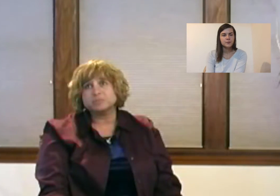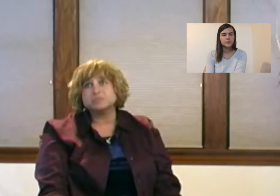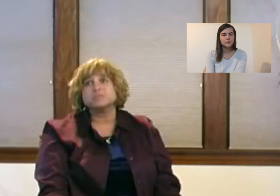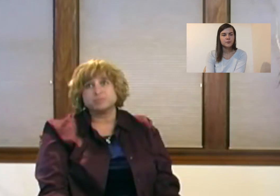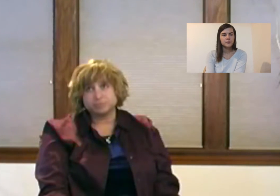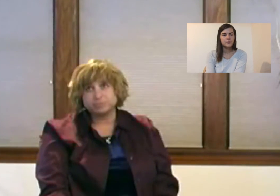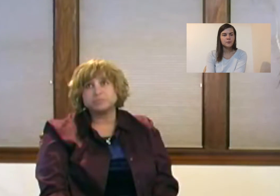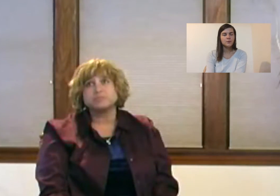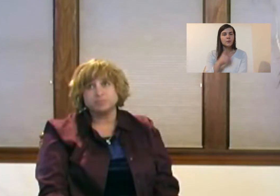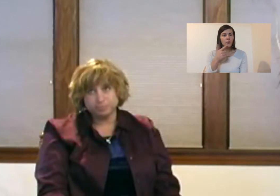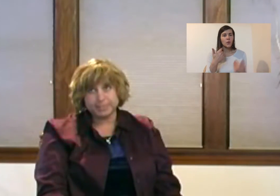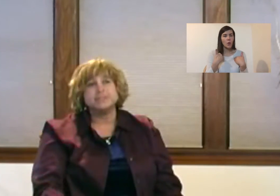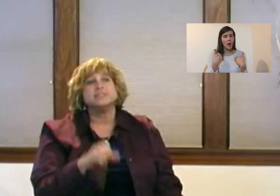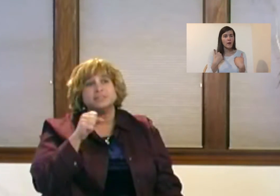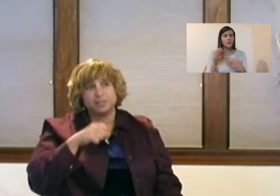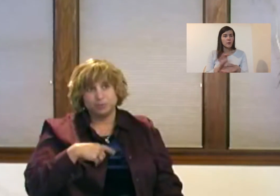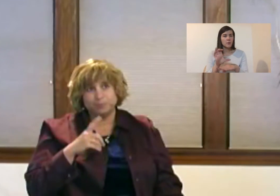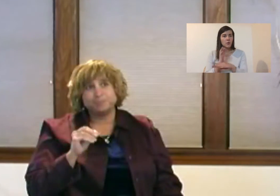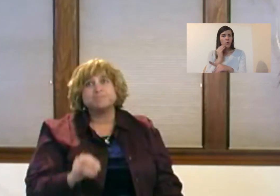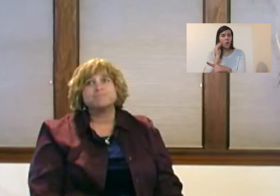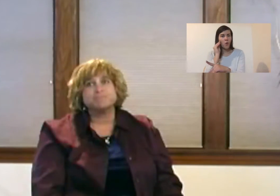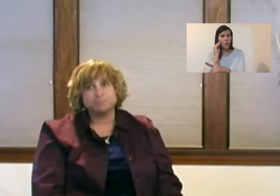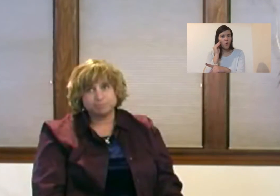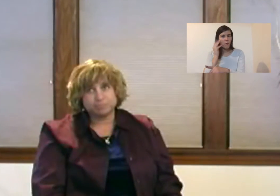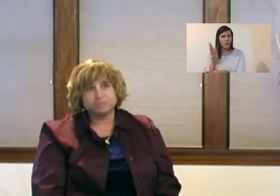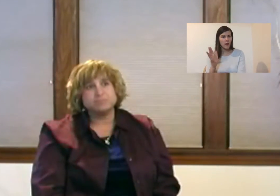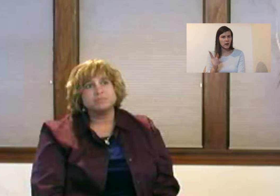So you have a computer at your house already.